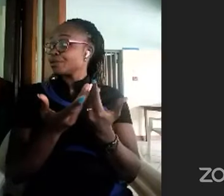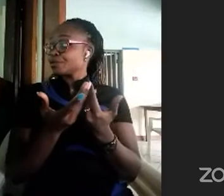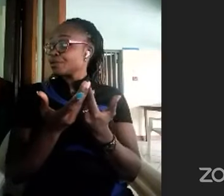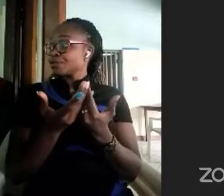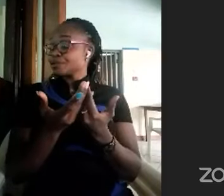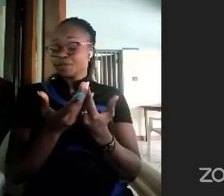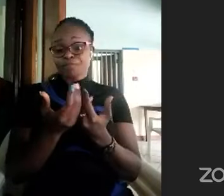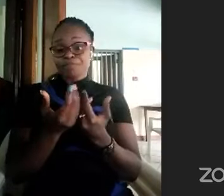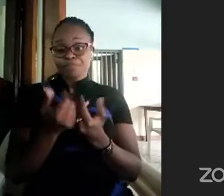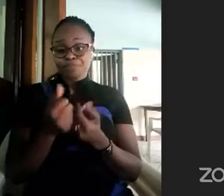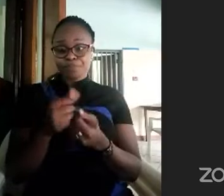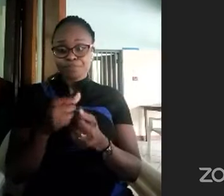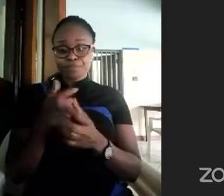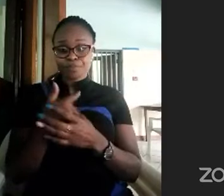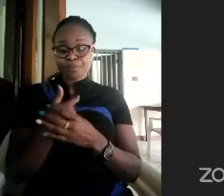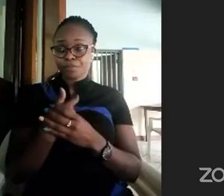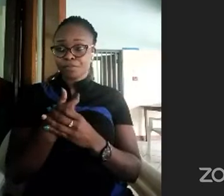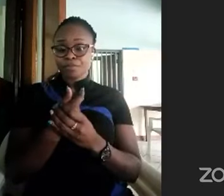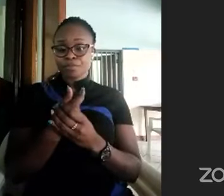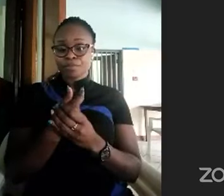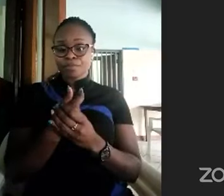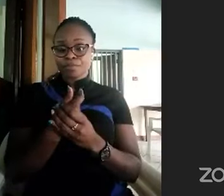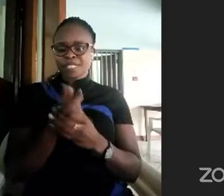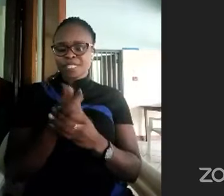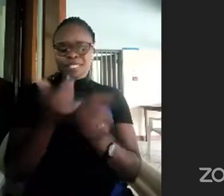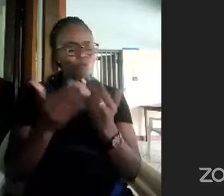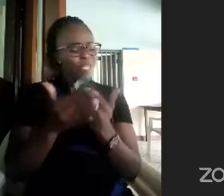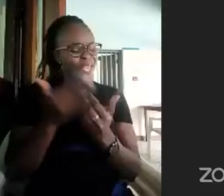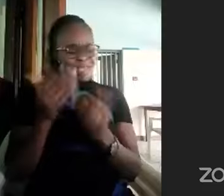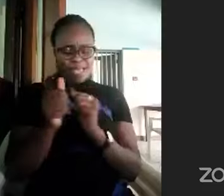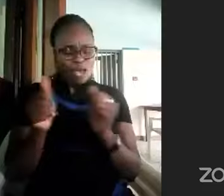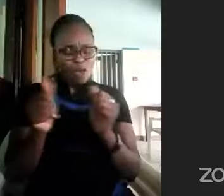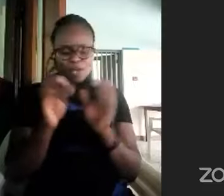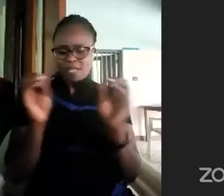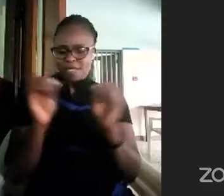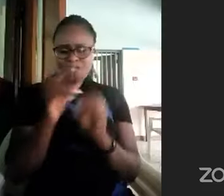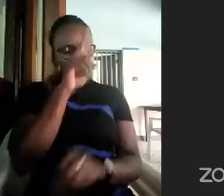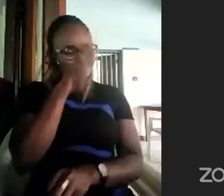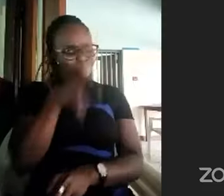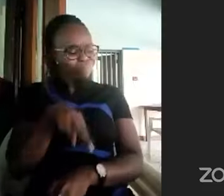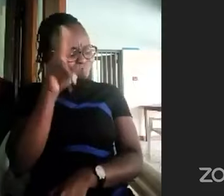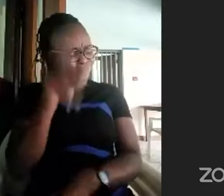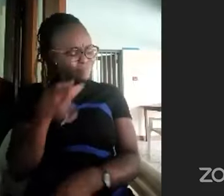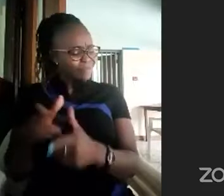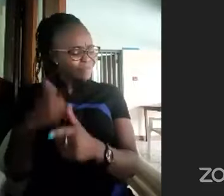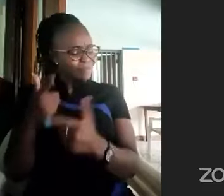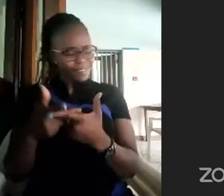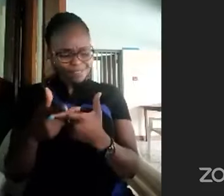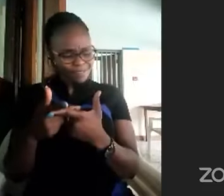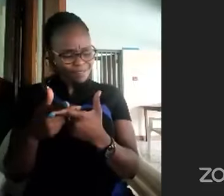capabilities. Just taking an example of my colleague who just shared their story about the breast cancer